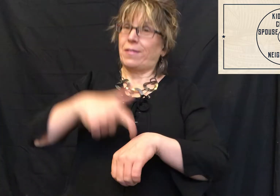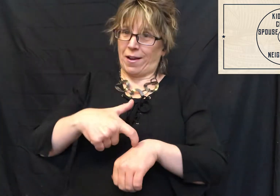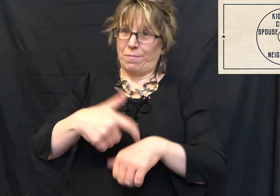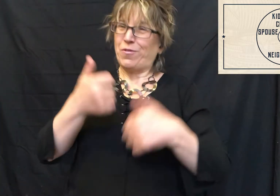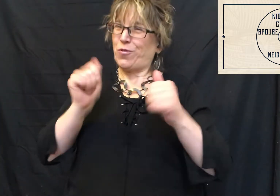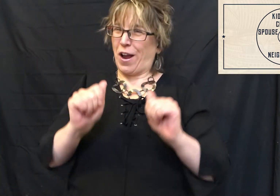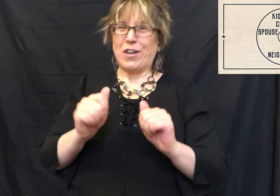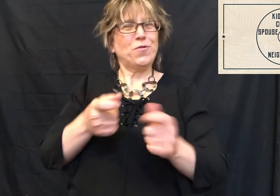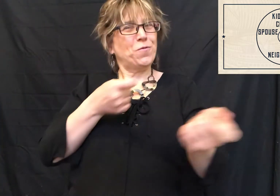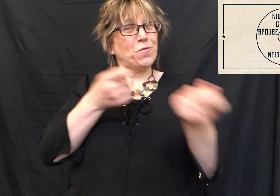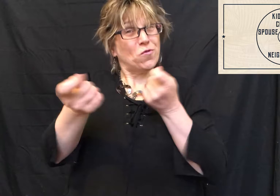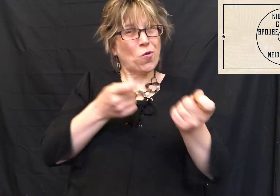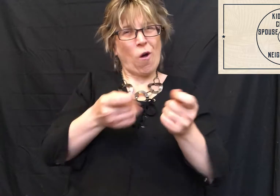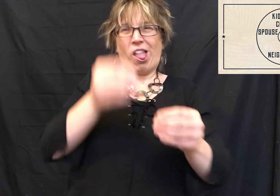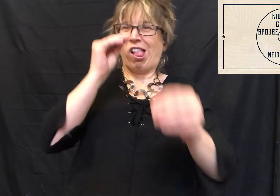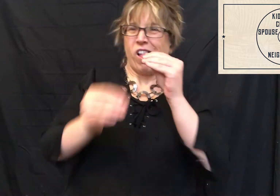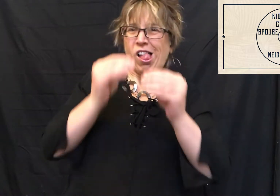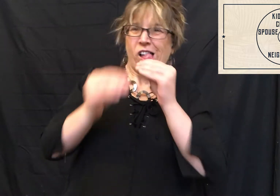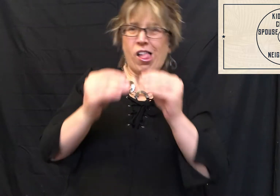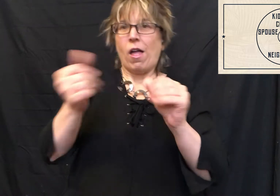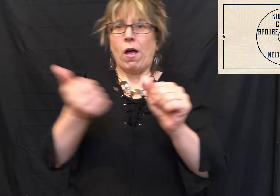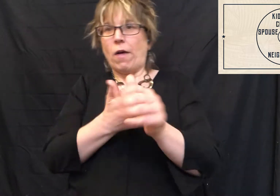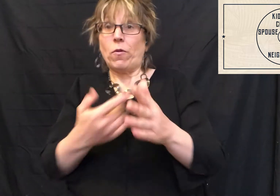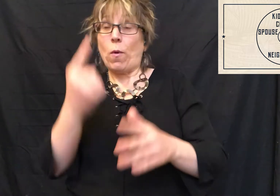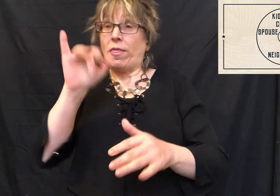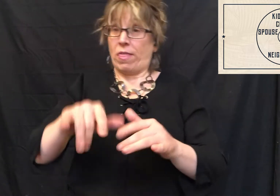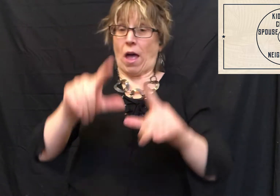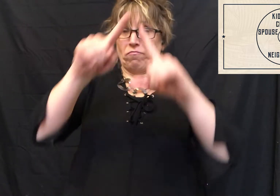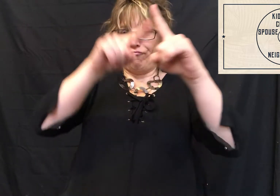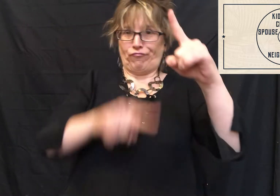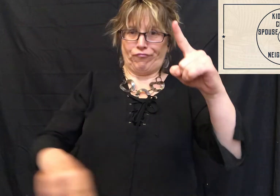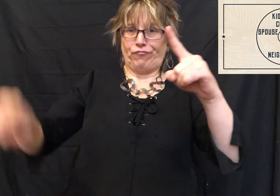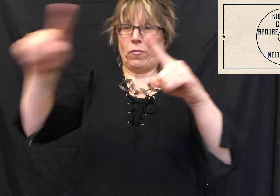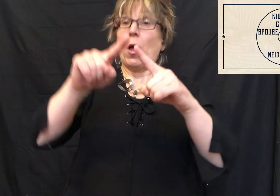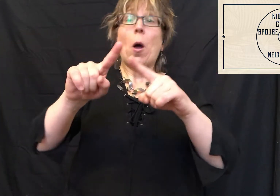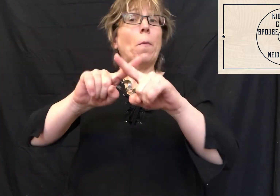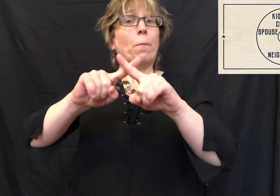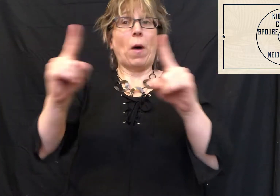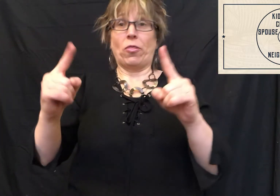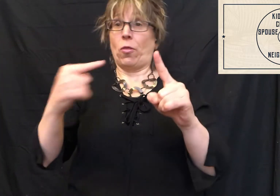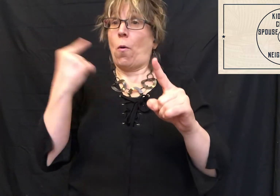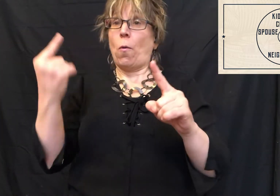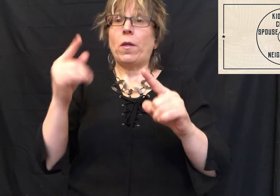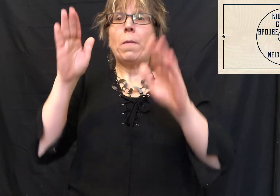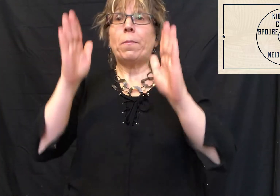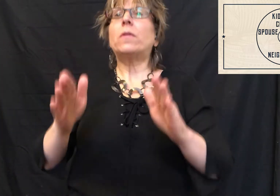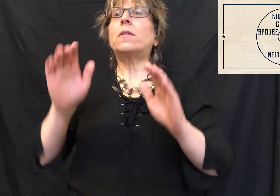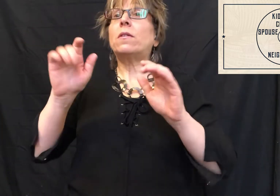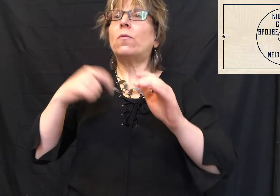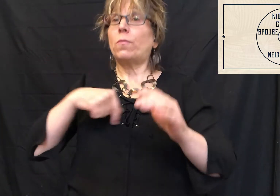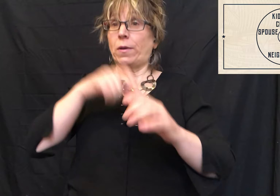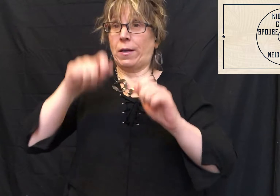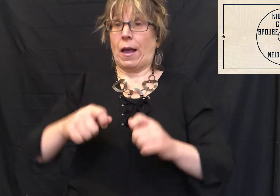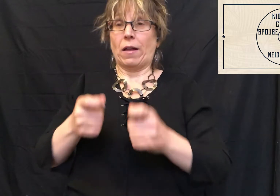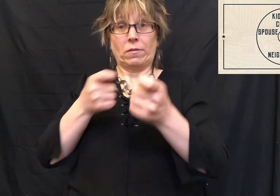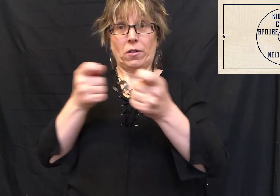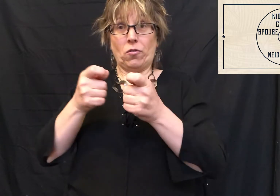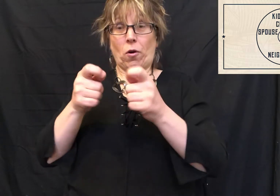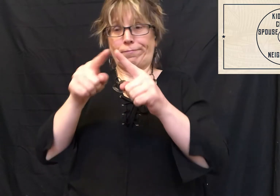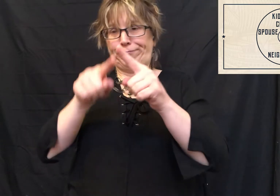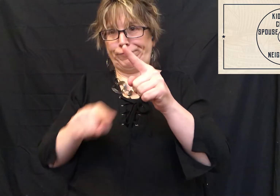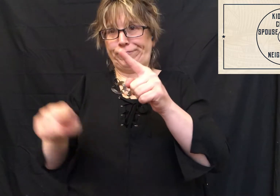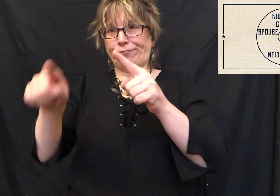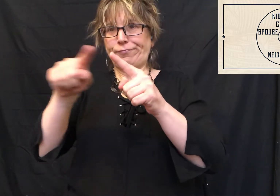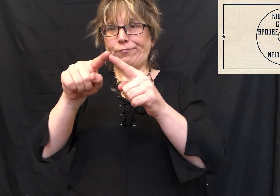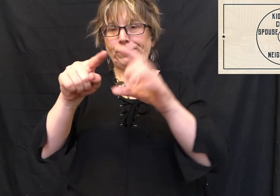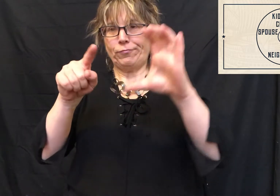time trying to control and fix everybody in that circle, when the only person we can control, the only person that we can take full